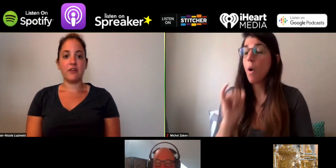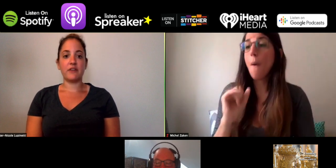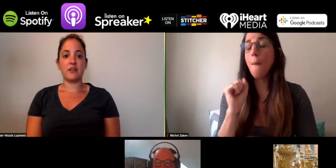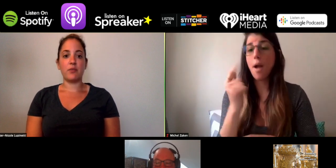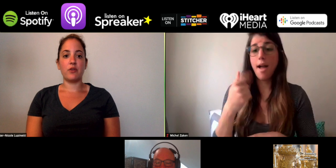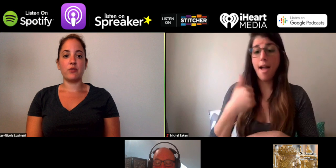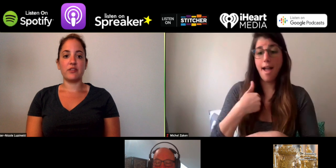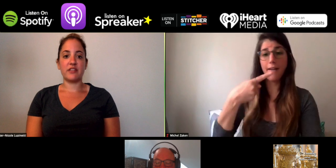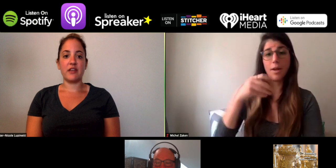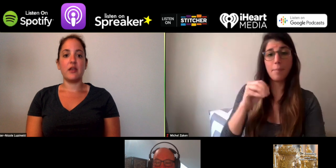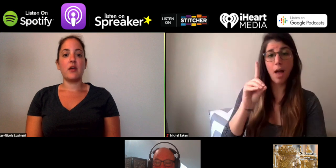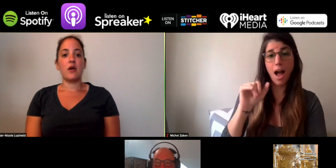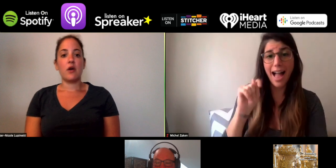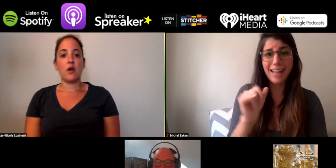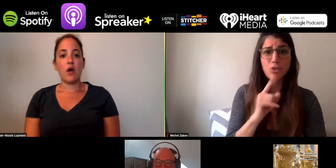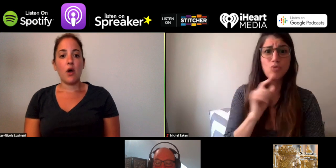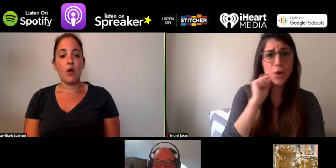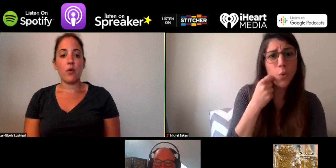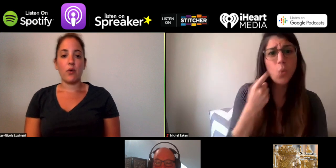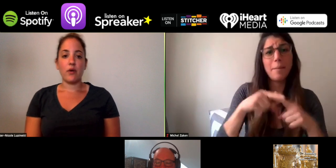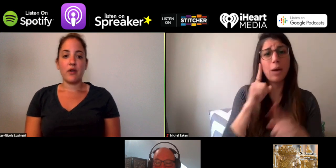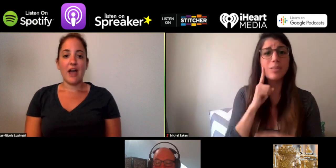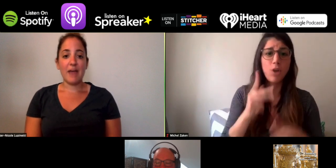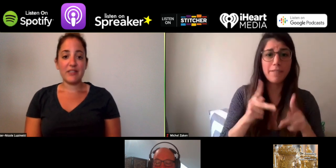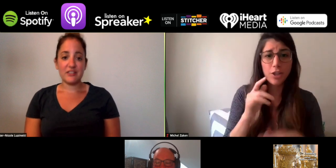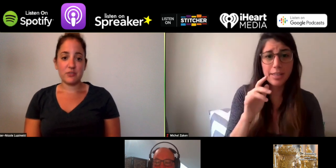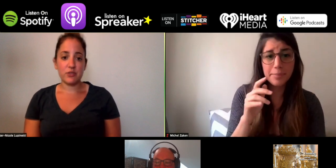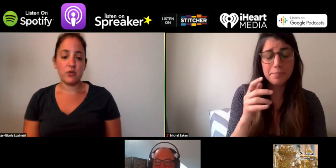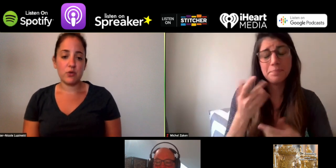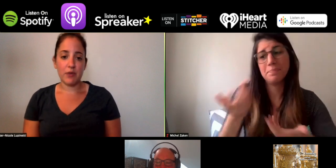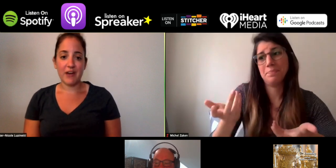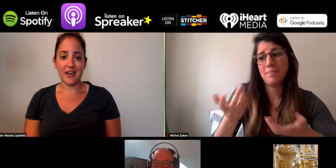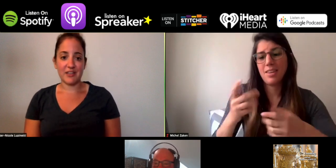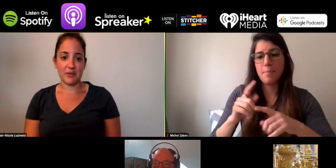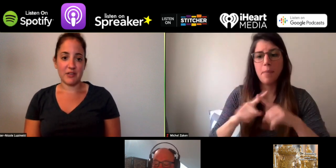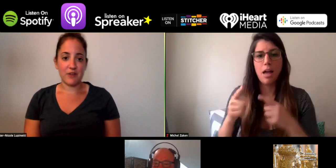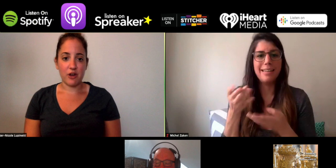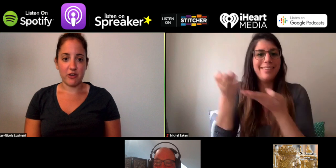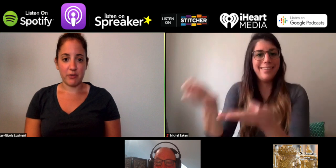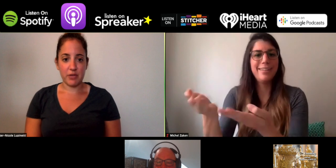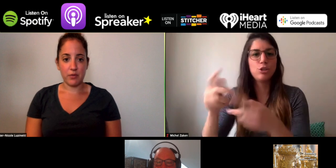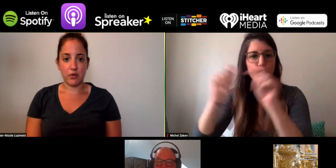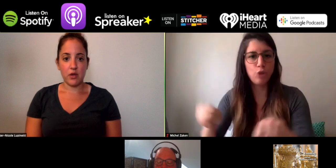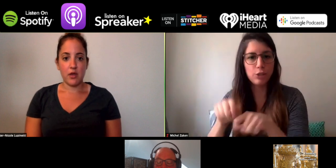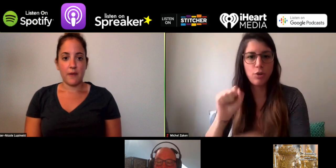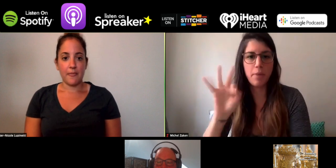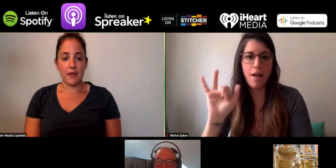I feel like if someone were to say, oh, I'm listening to this really cool podcast about deaf and hard of hearing